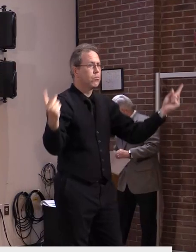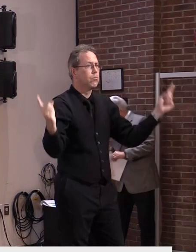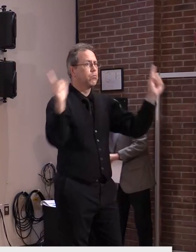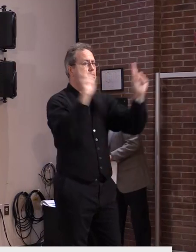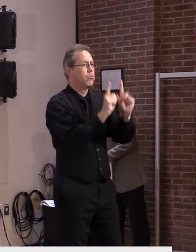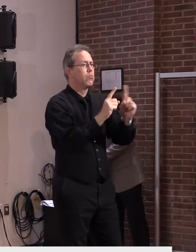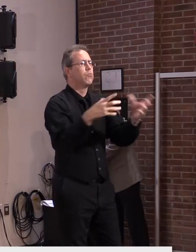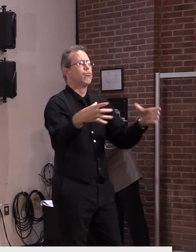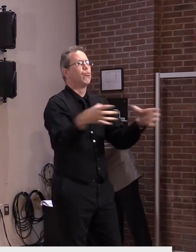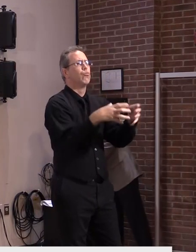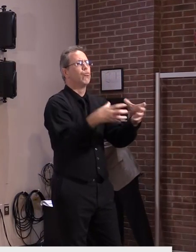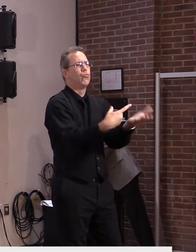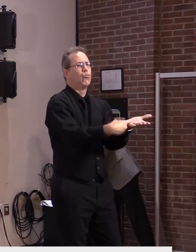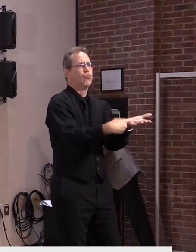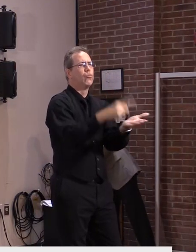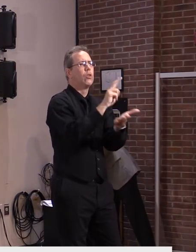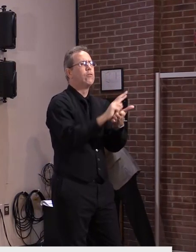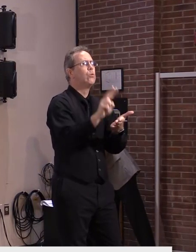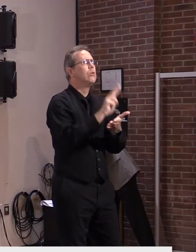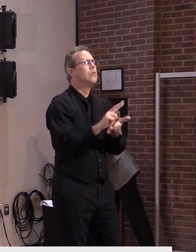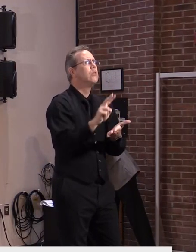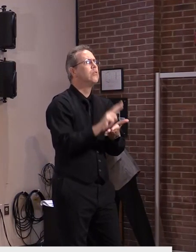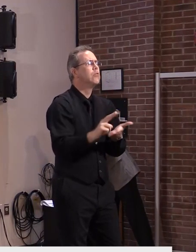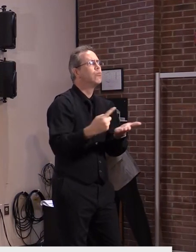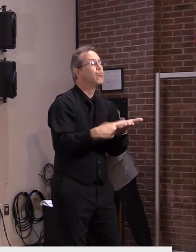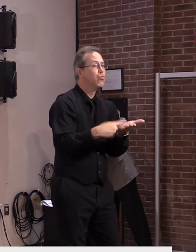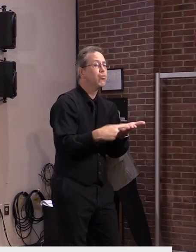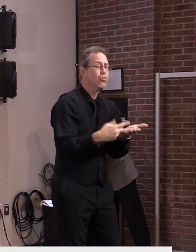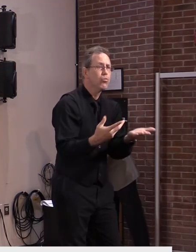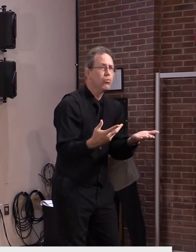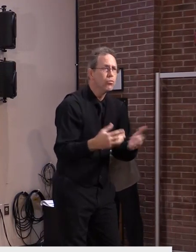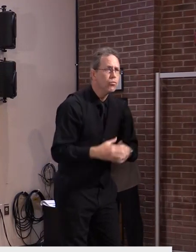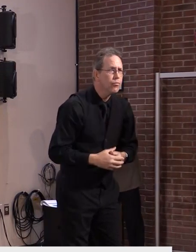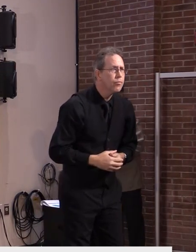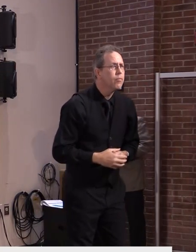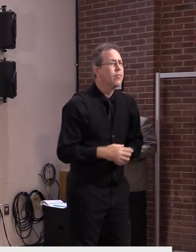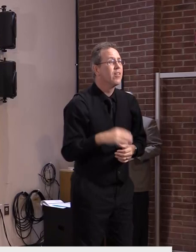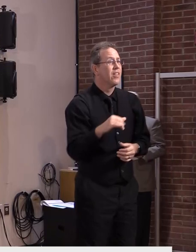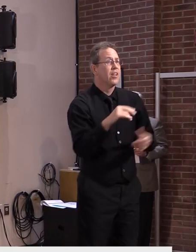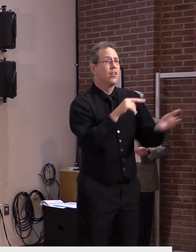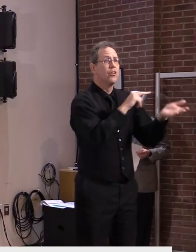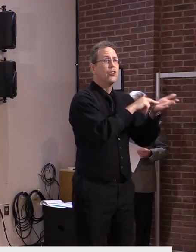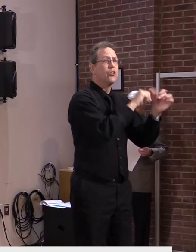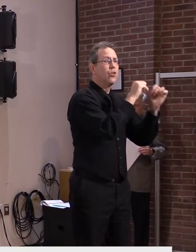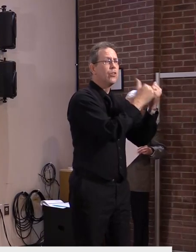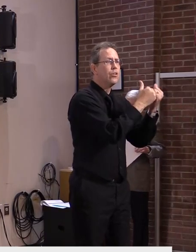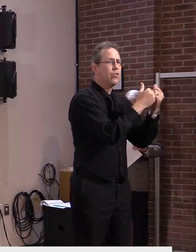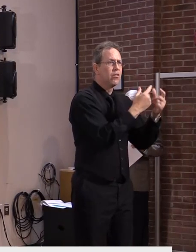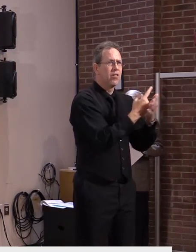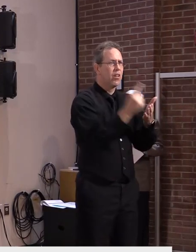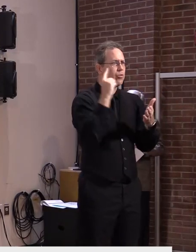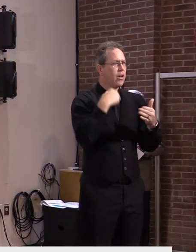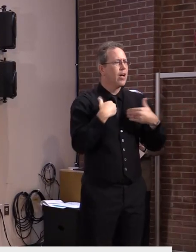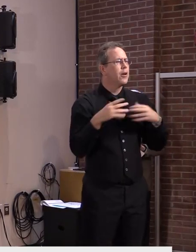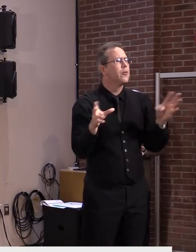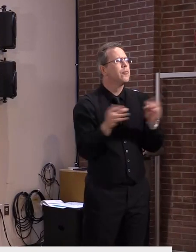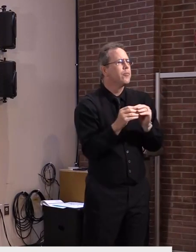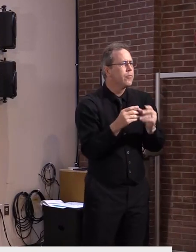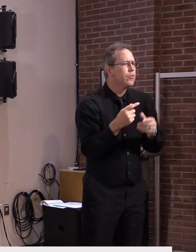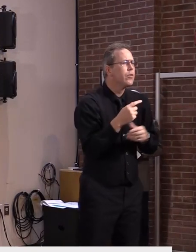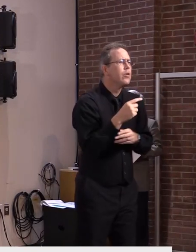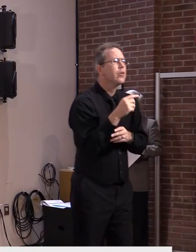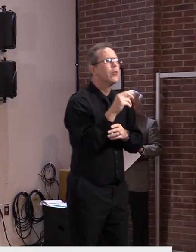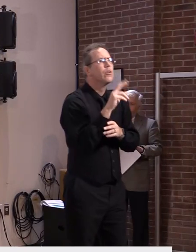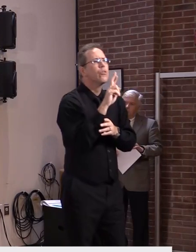our decision-making. The Nurses Association did hold a webinar last week on Test to Stay. Featured